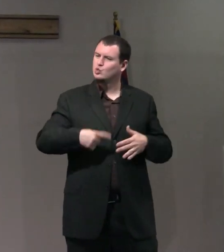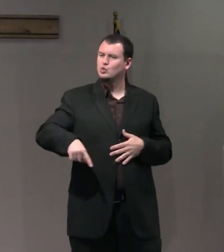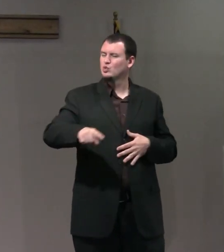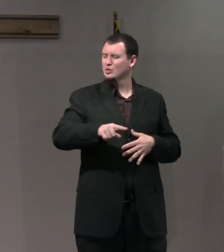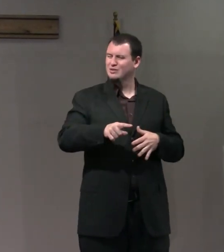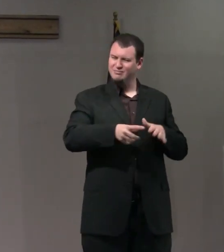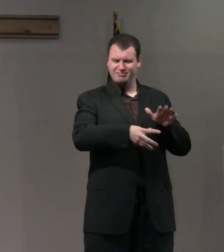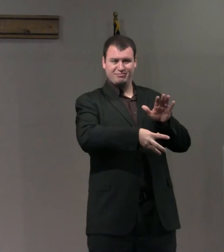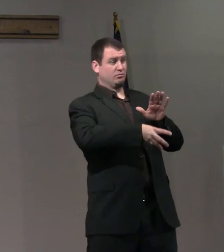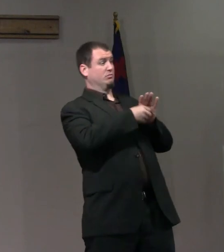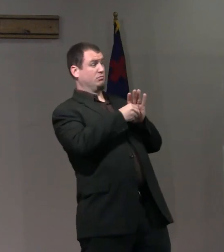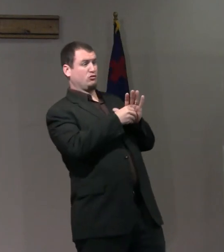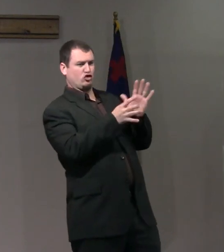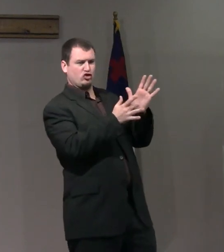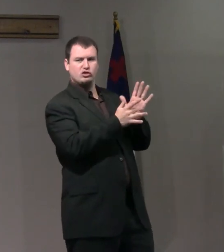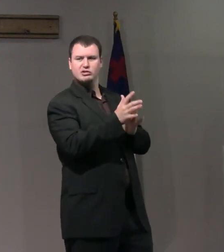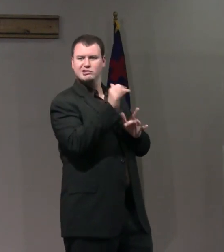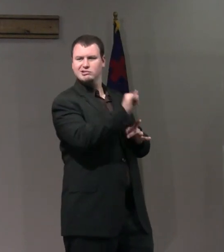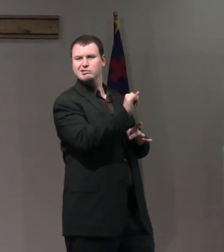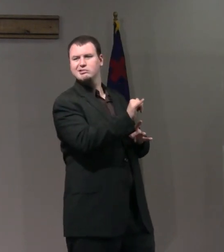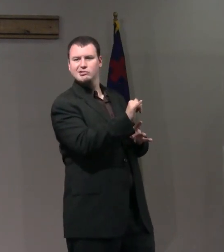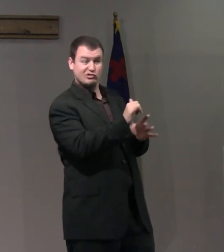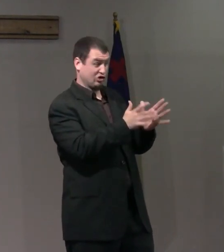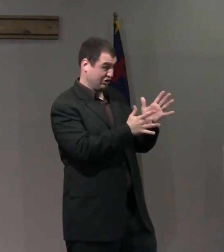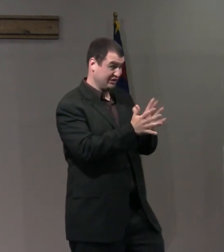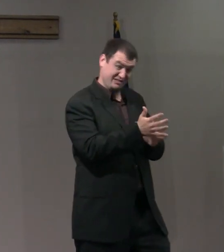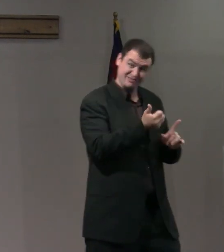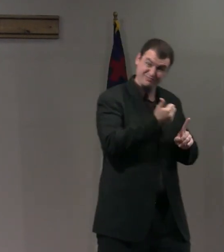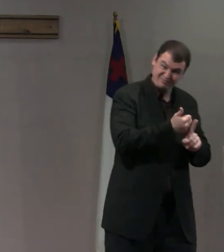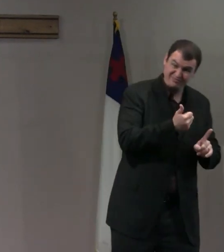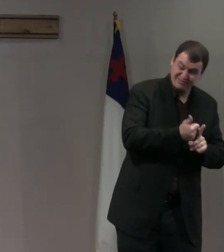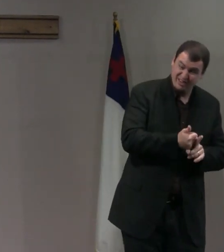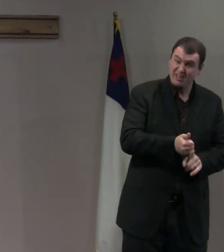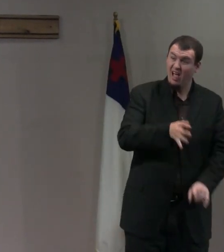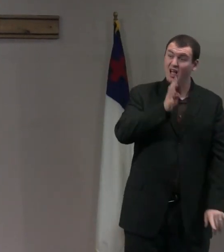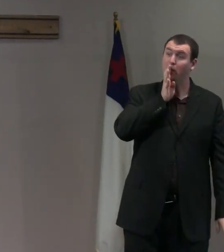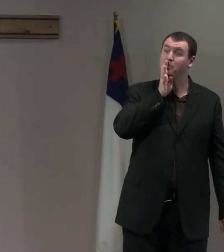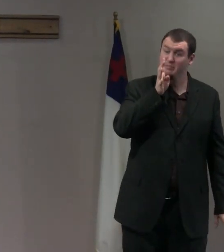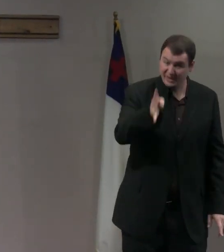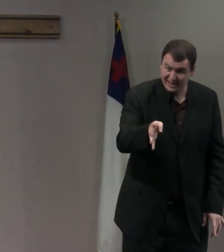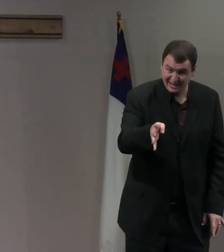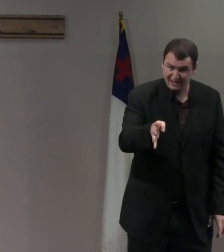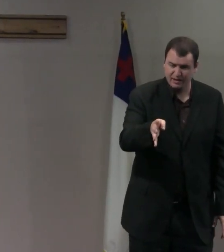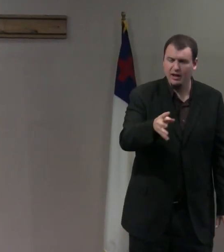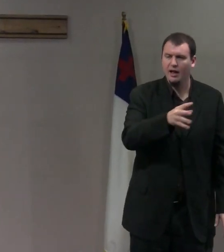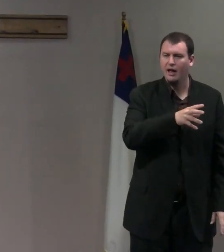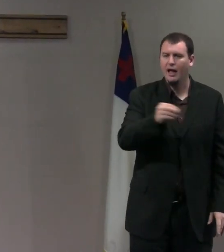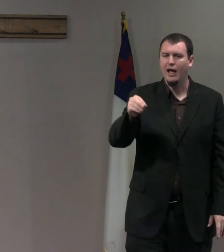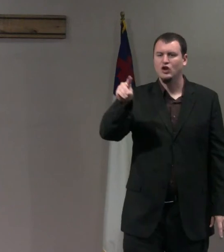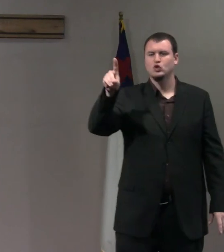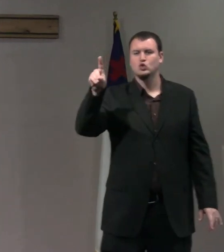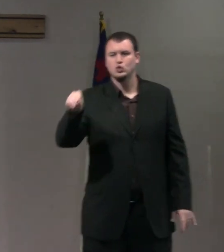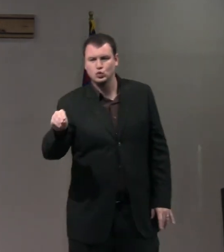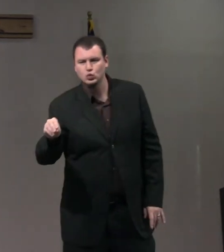So I encourage you to be like Jesus. Jesus spoke